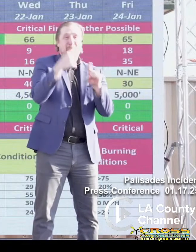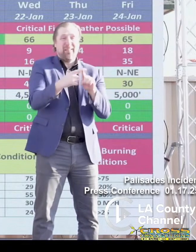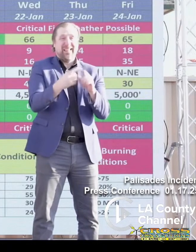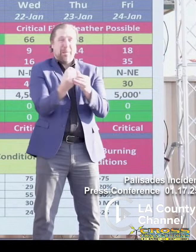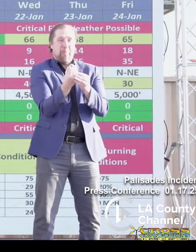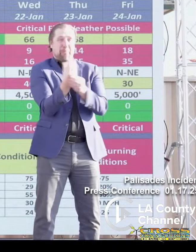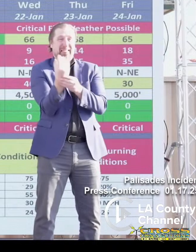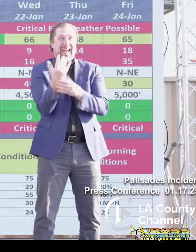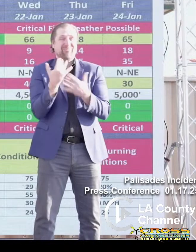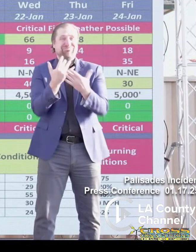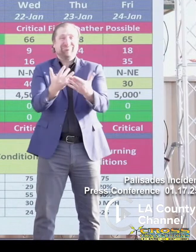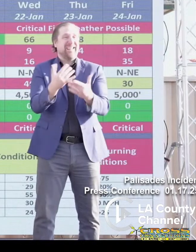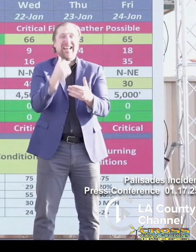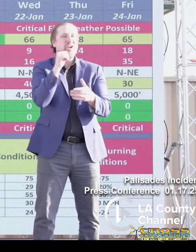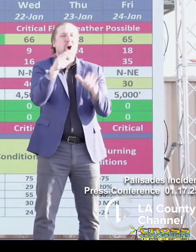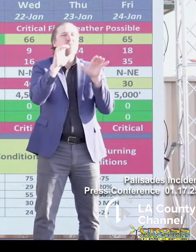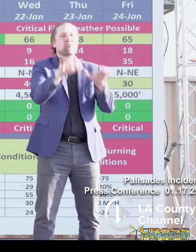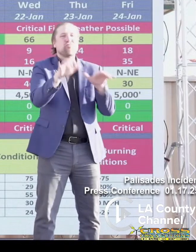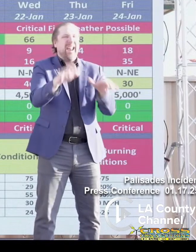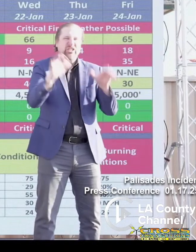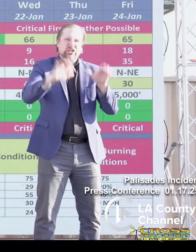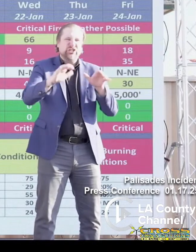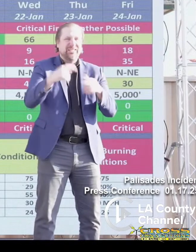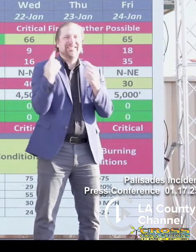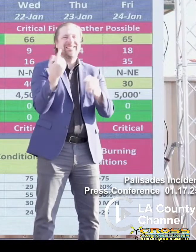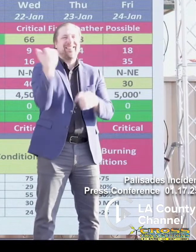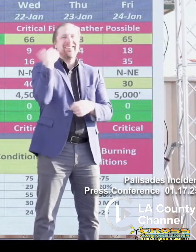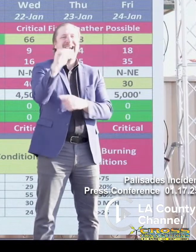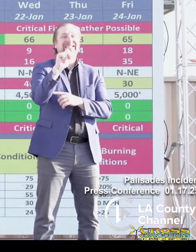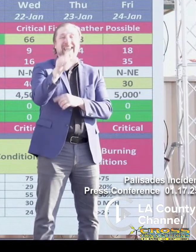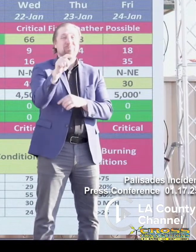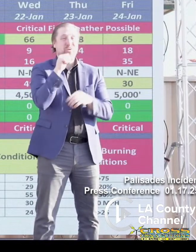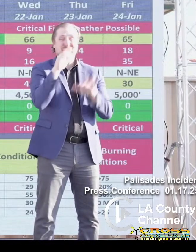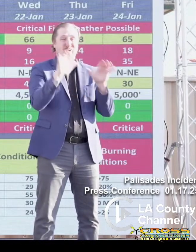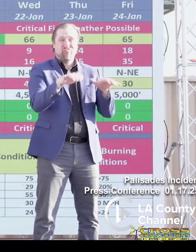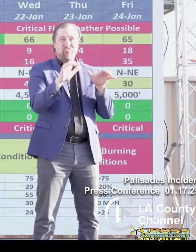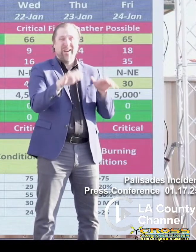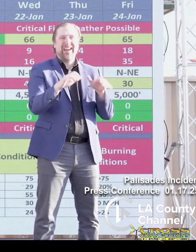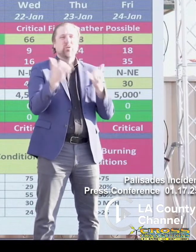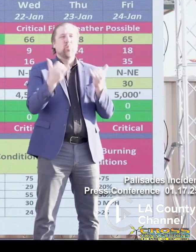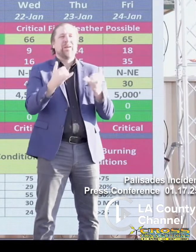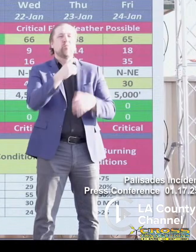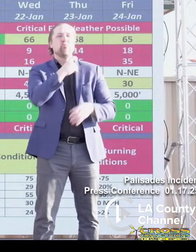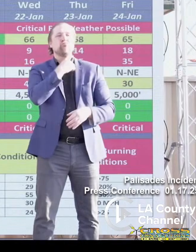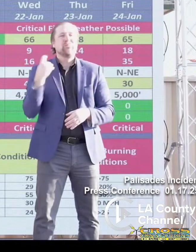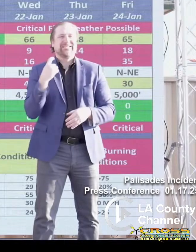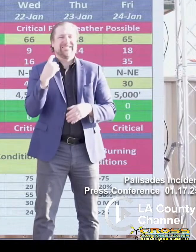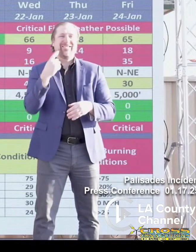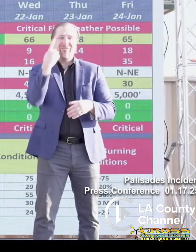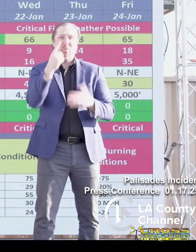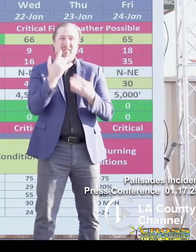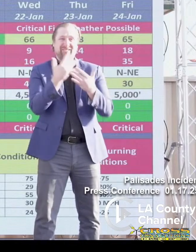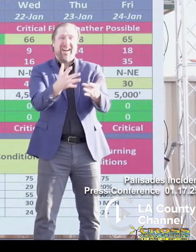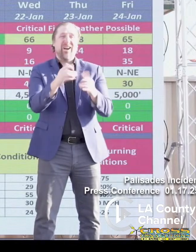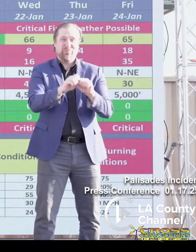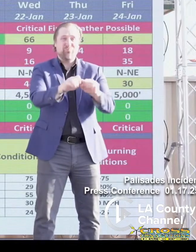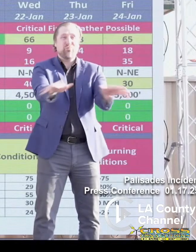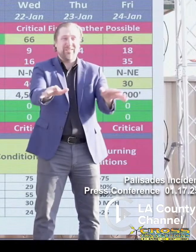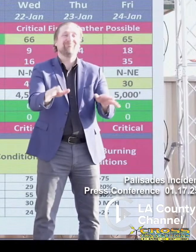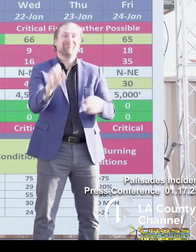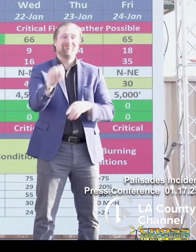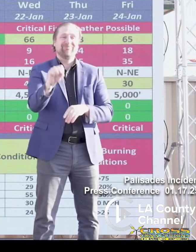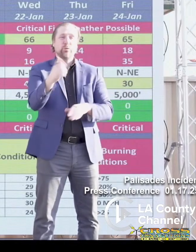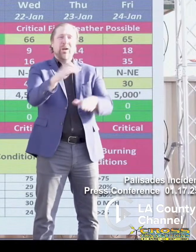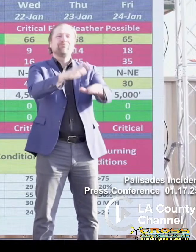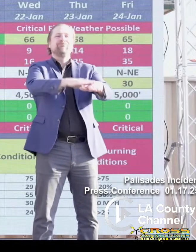had any appreciable rain since last April, that sets the stage for development of critical fire weather conditions. And so there is currently a fire